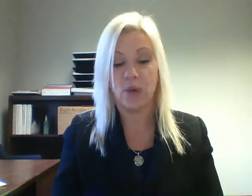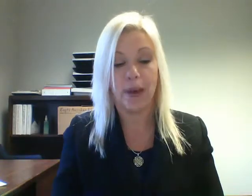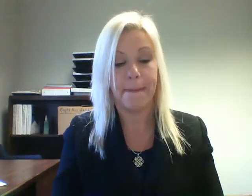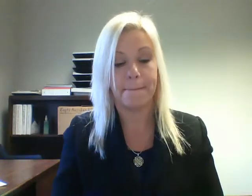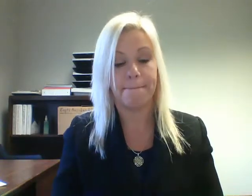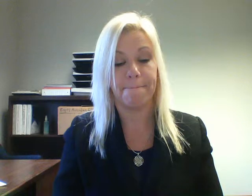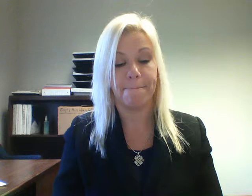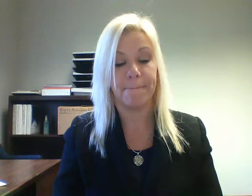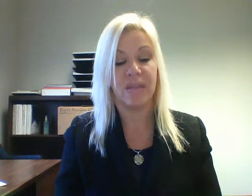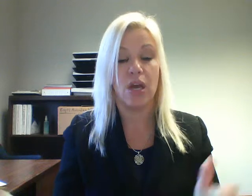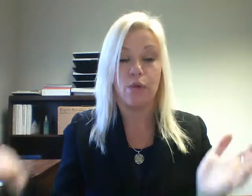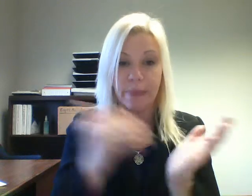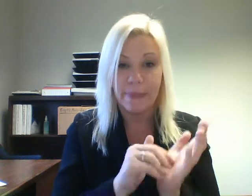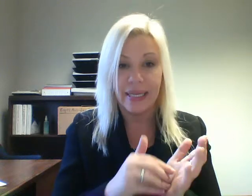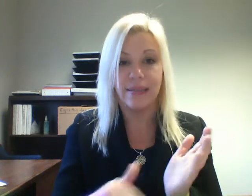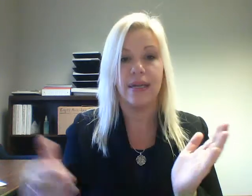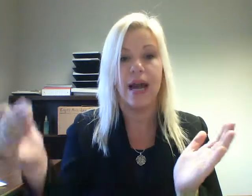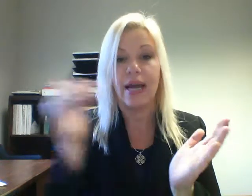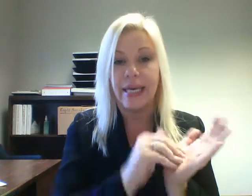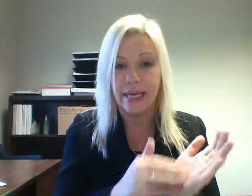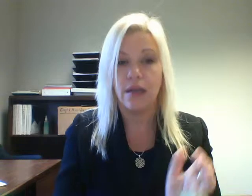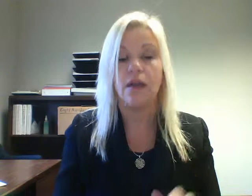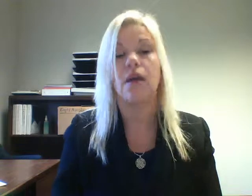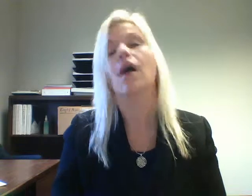Okay? Repeat again,